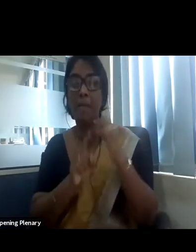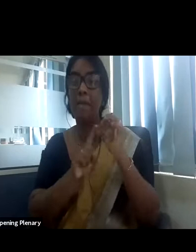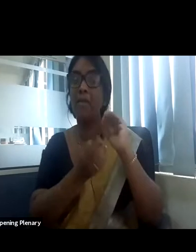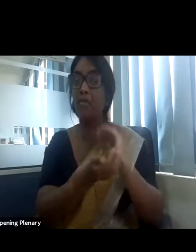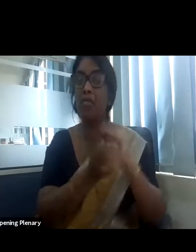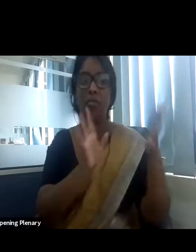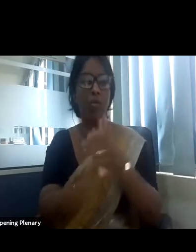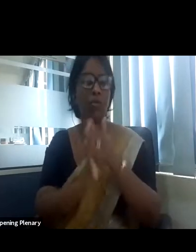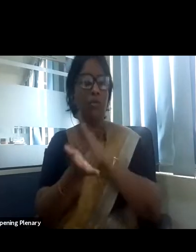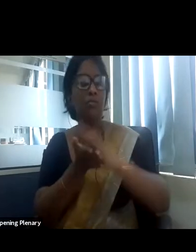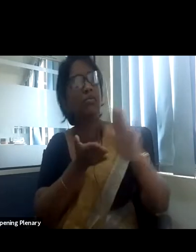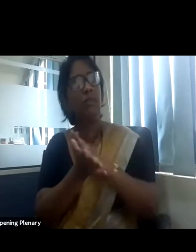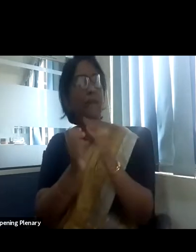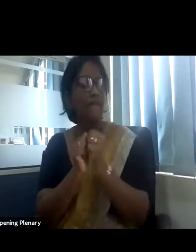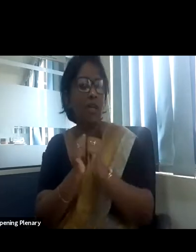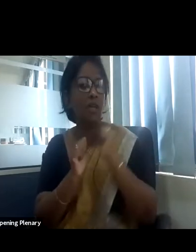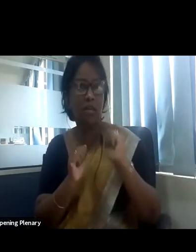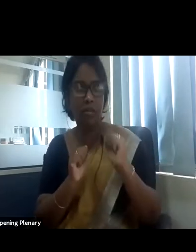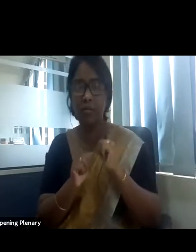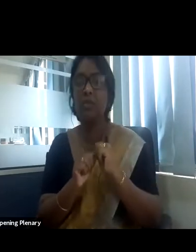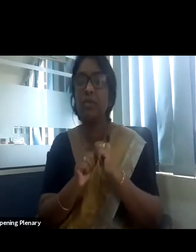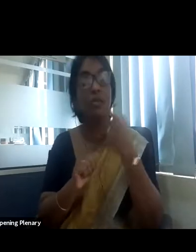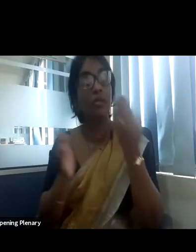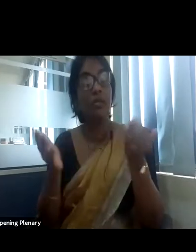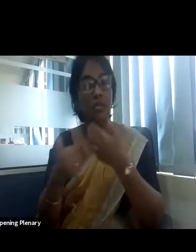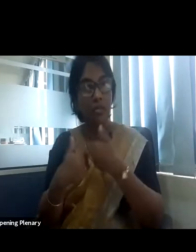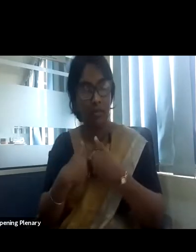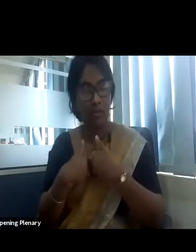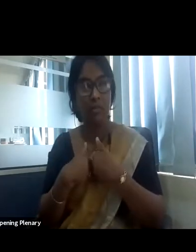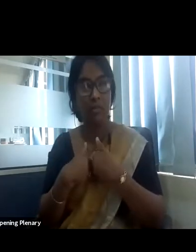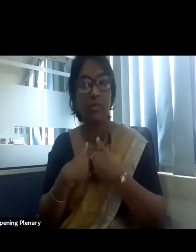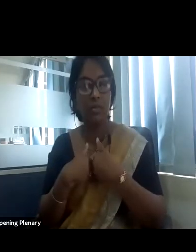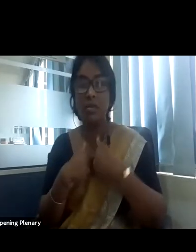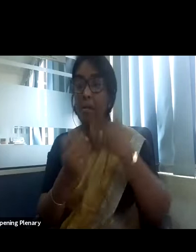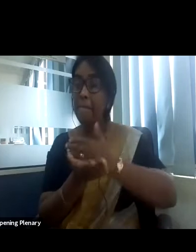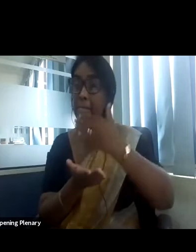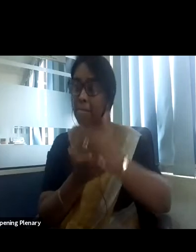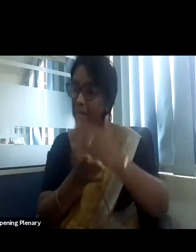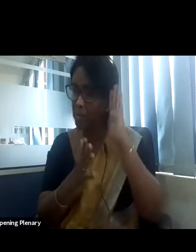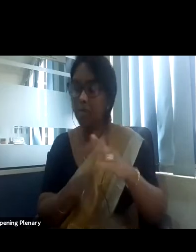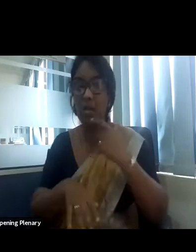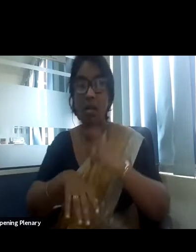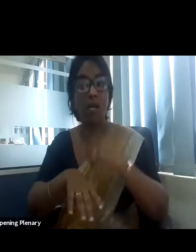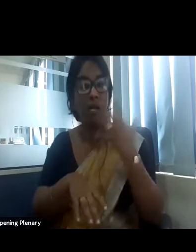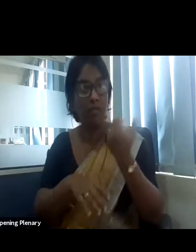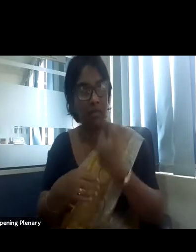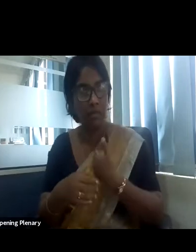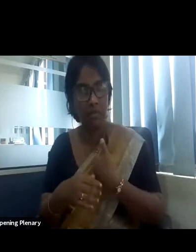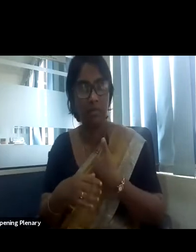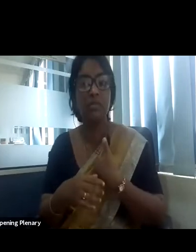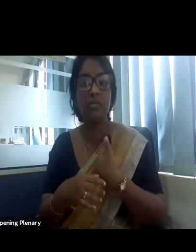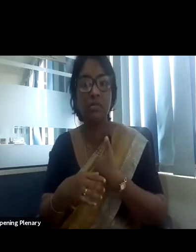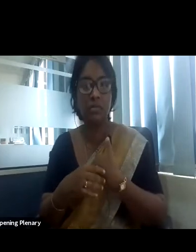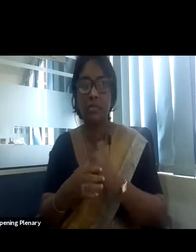challenges, as all of you have just heard, especially acute from an SDG perspective,